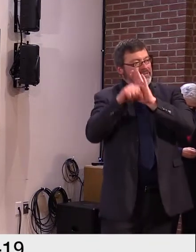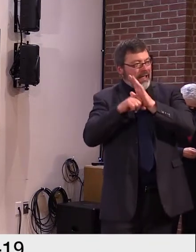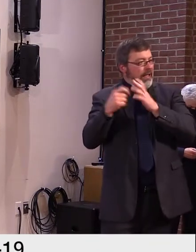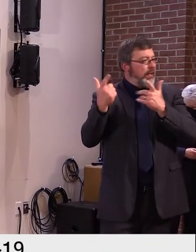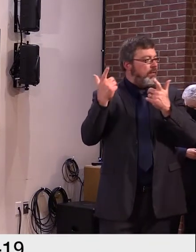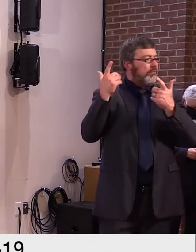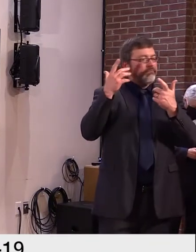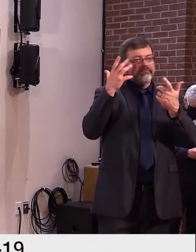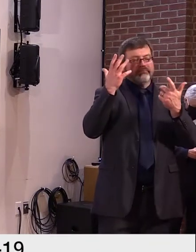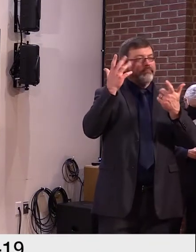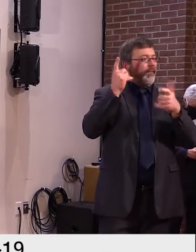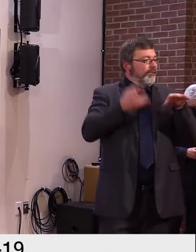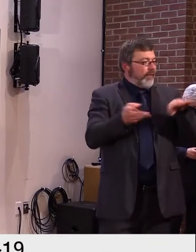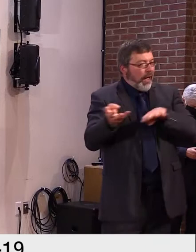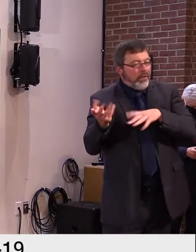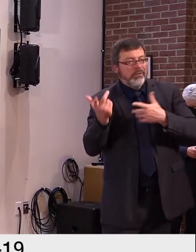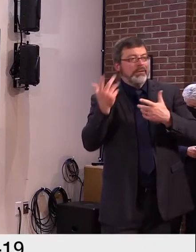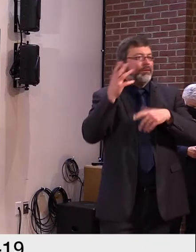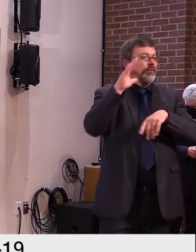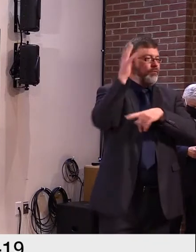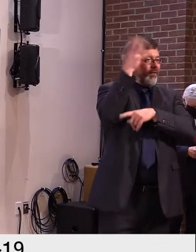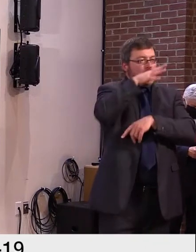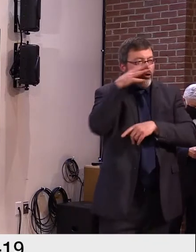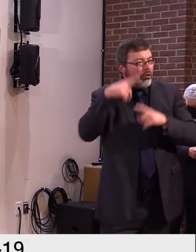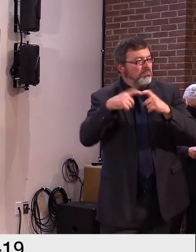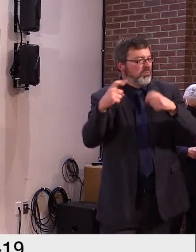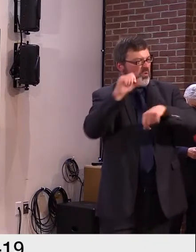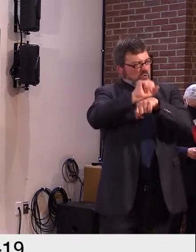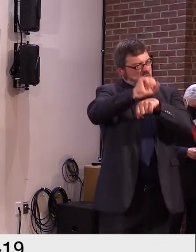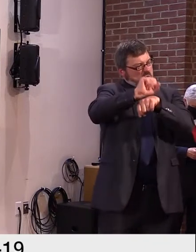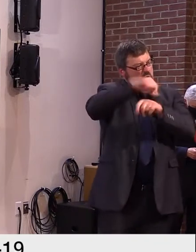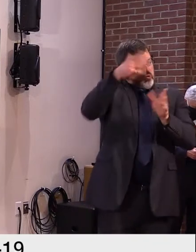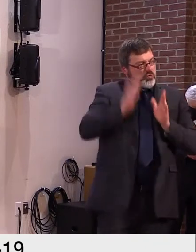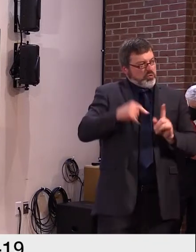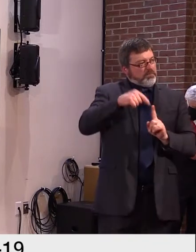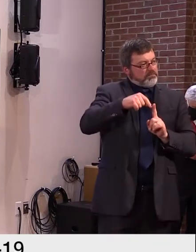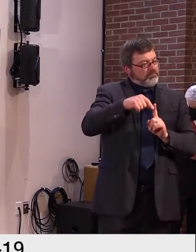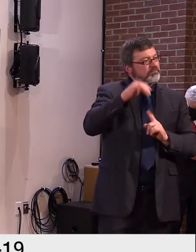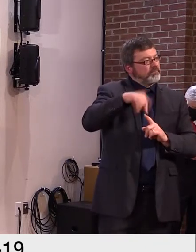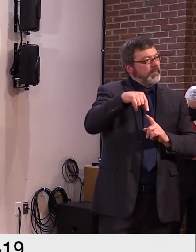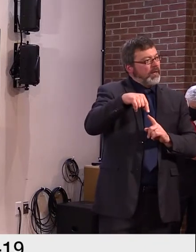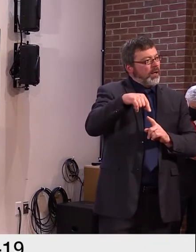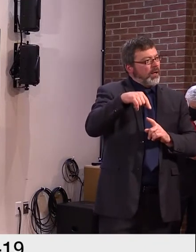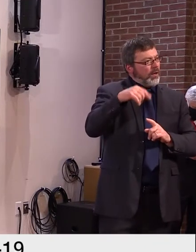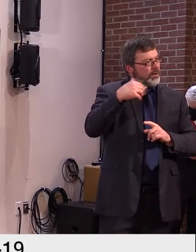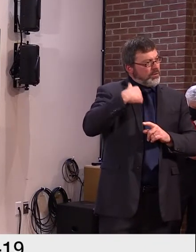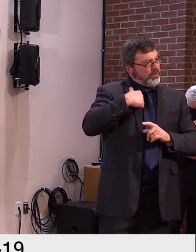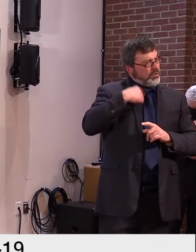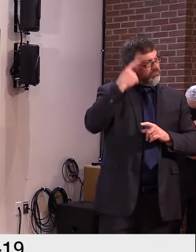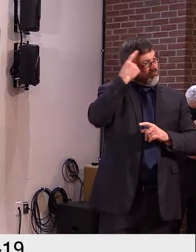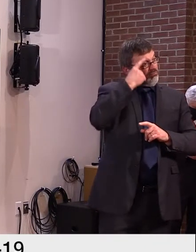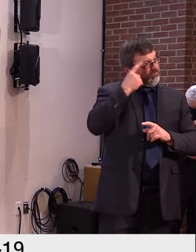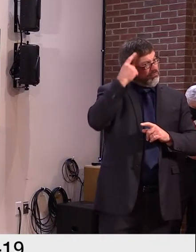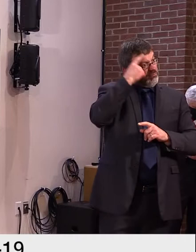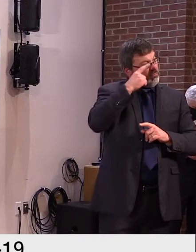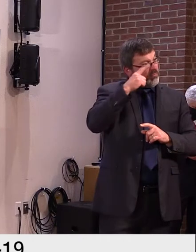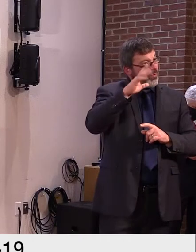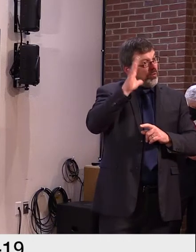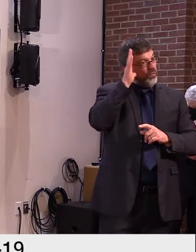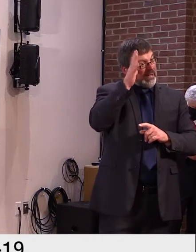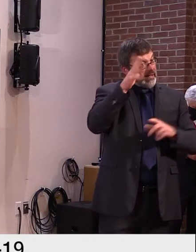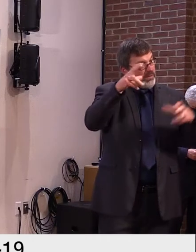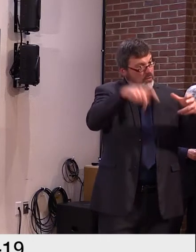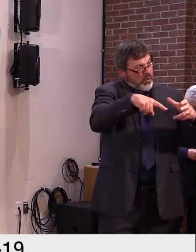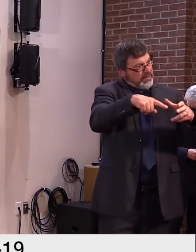example, do you have any concerns that this may lead to further infections in the state among specifically workers that are